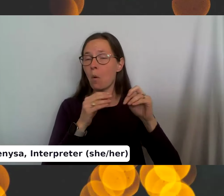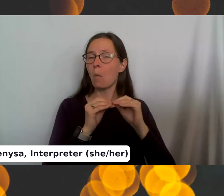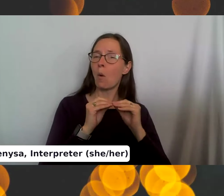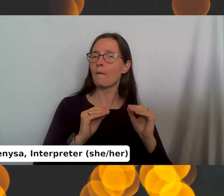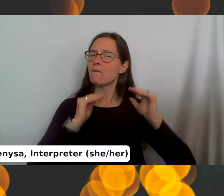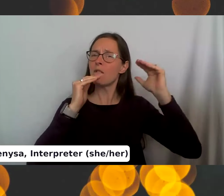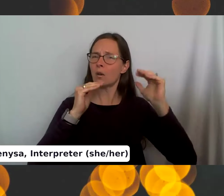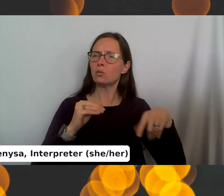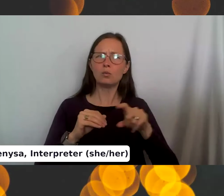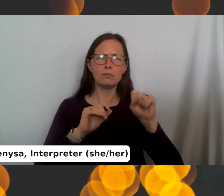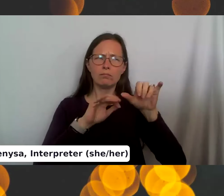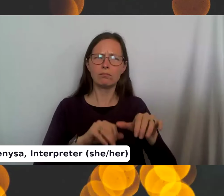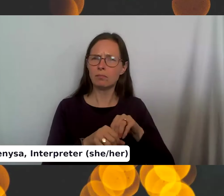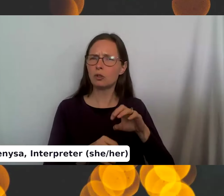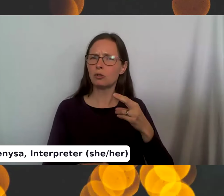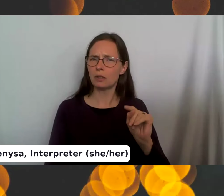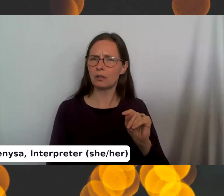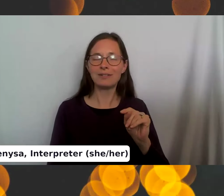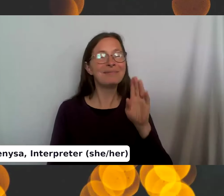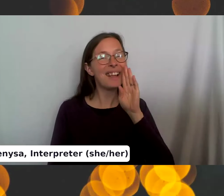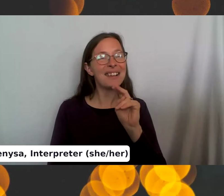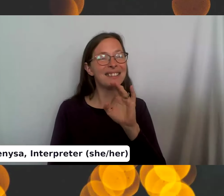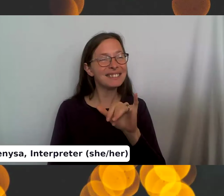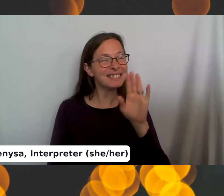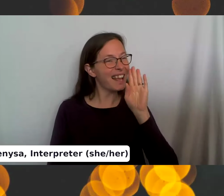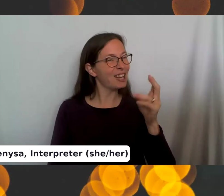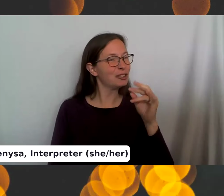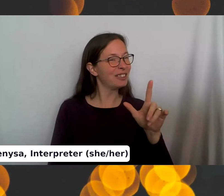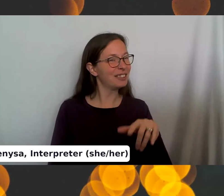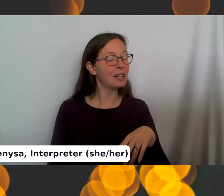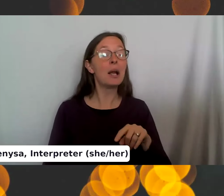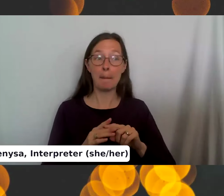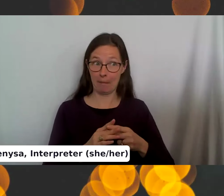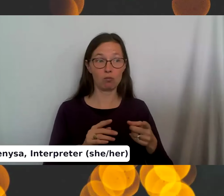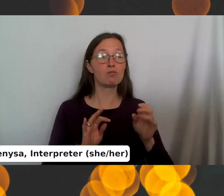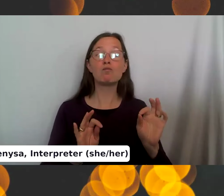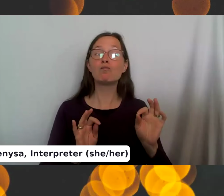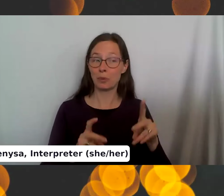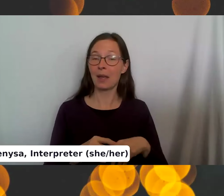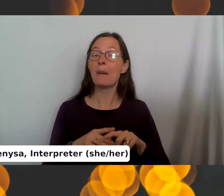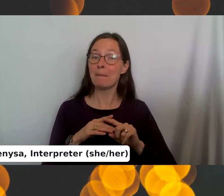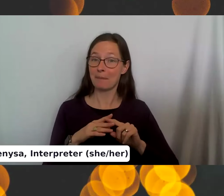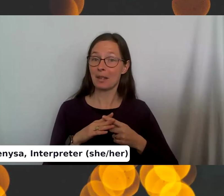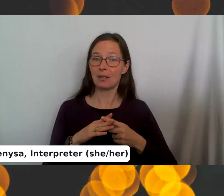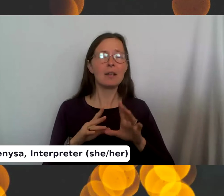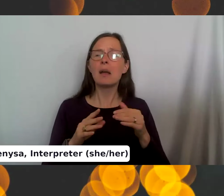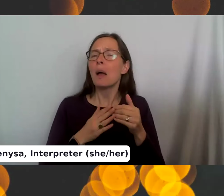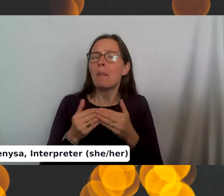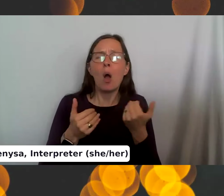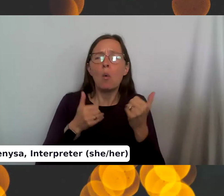just pop that into the chat. Hi, Nancy and Cheryl. Beginner, great. Wherever you are